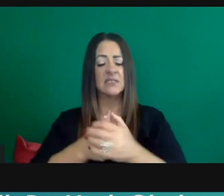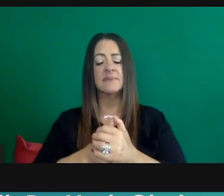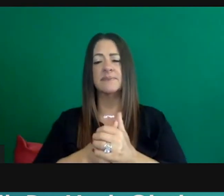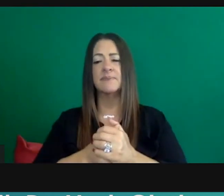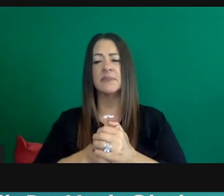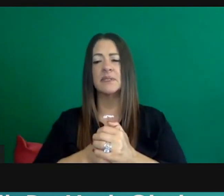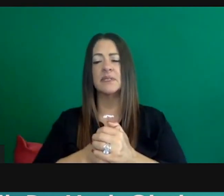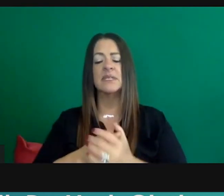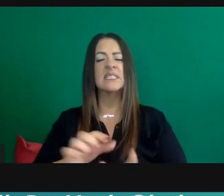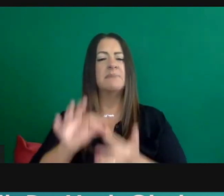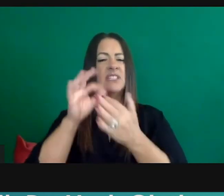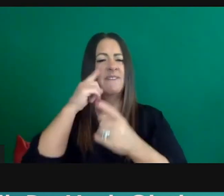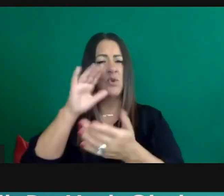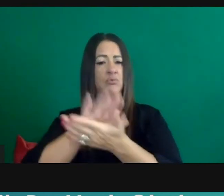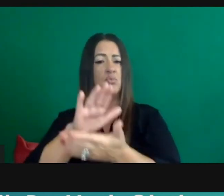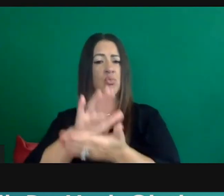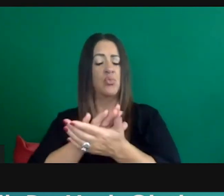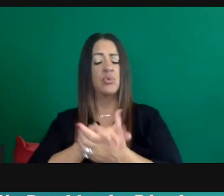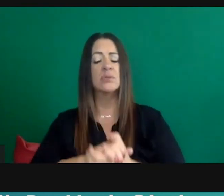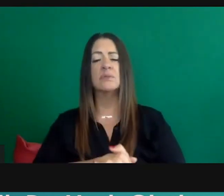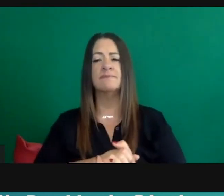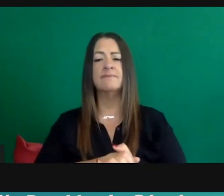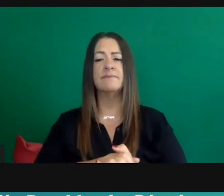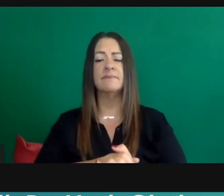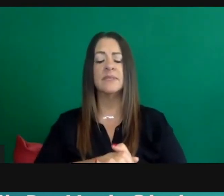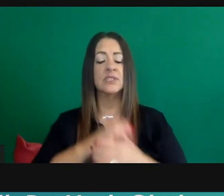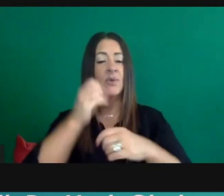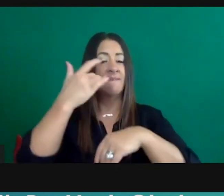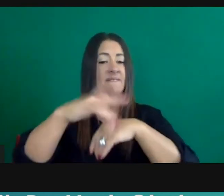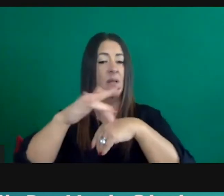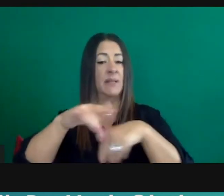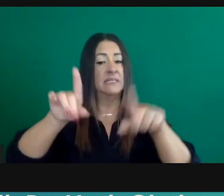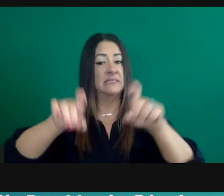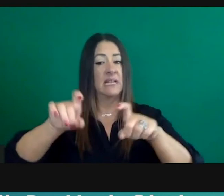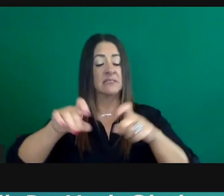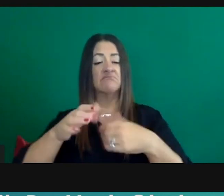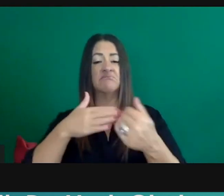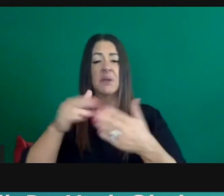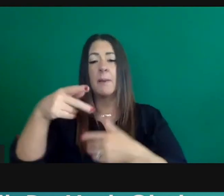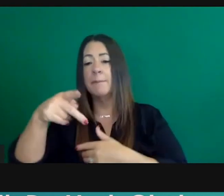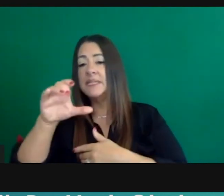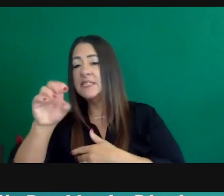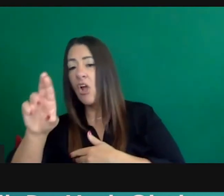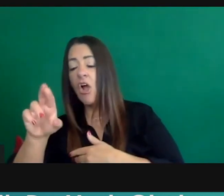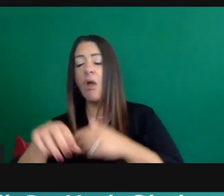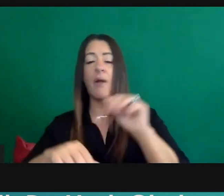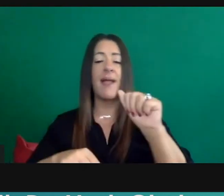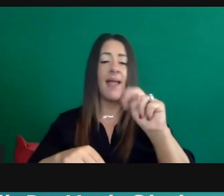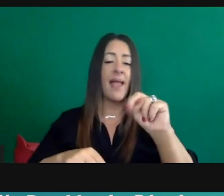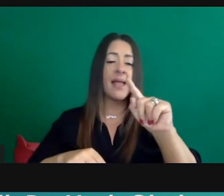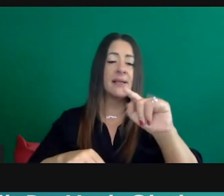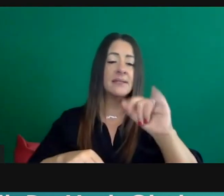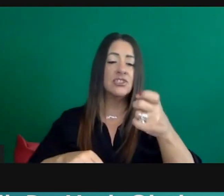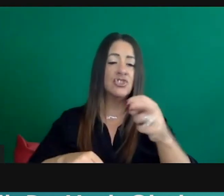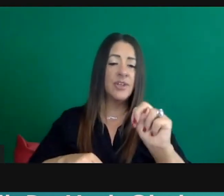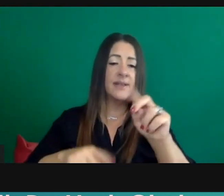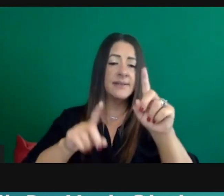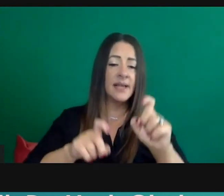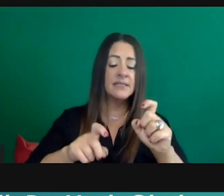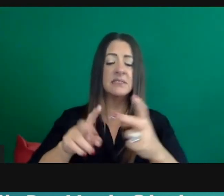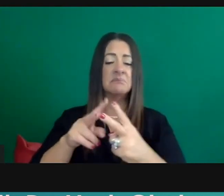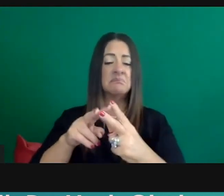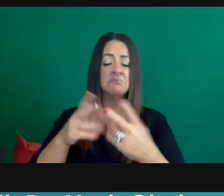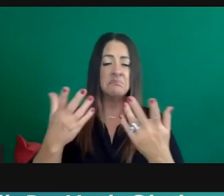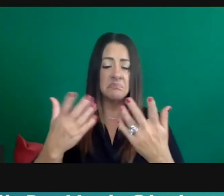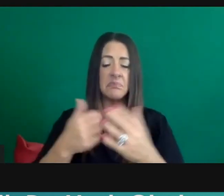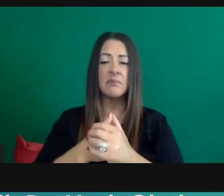a robust way so that the availability of testing, whether it's PCR testing or antigen testing, isn't necessarily